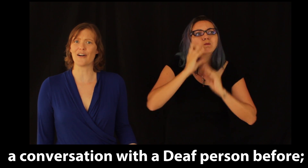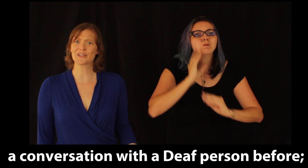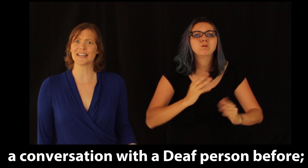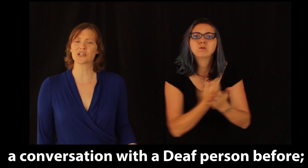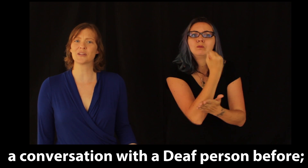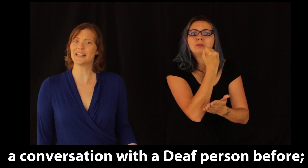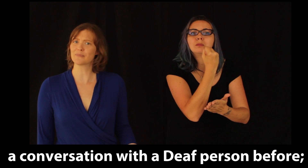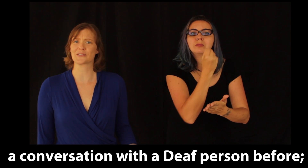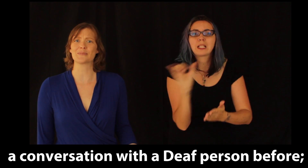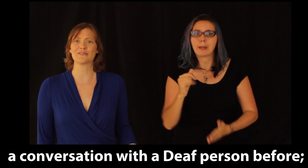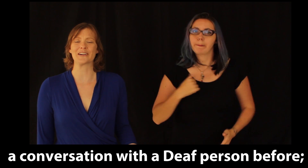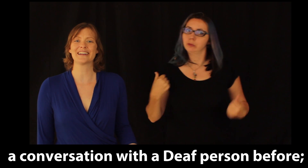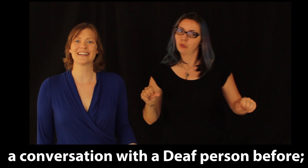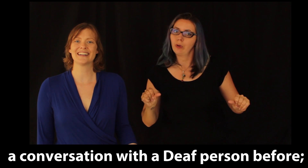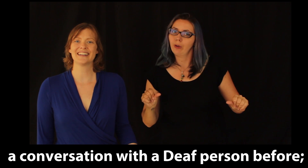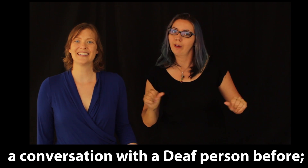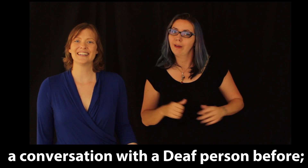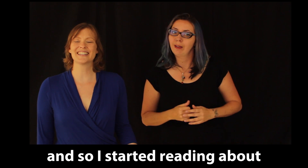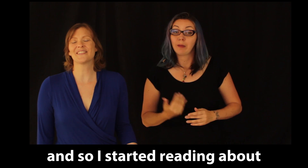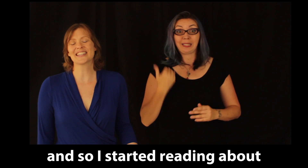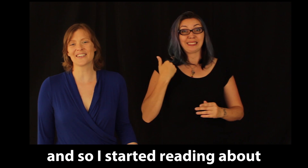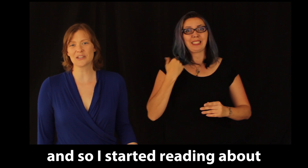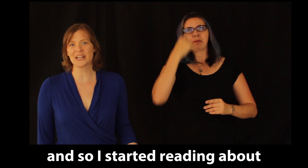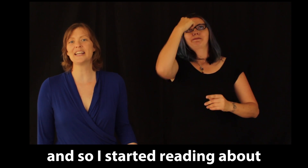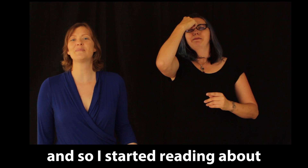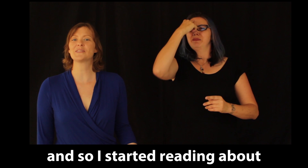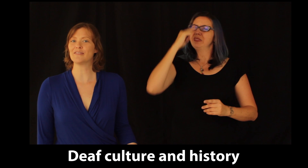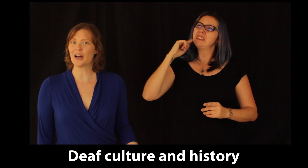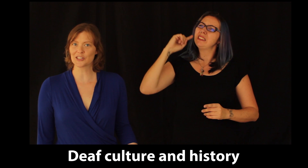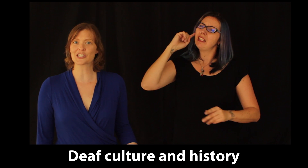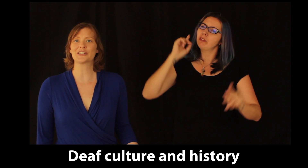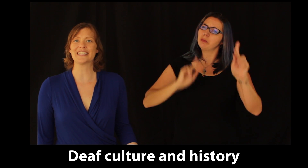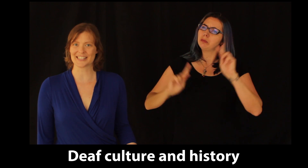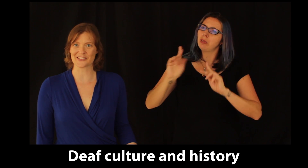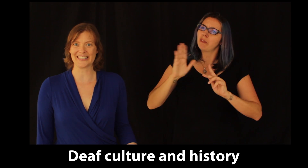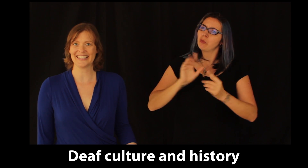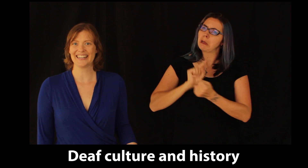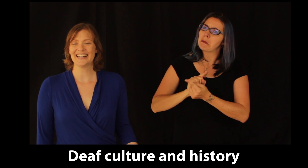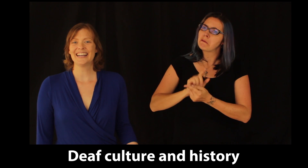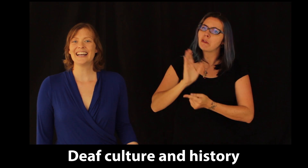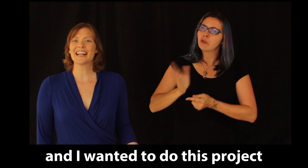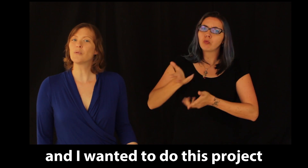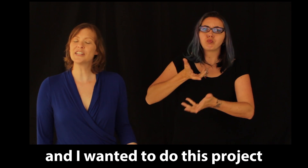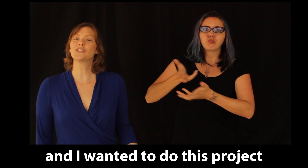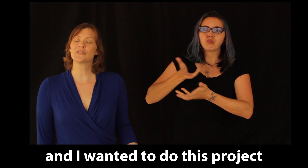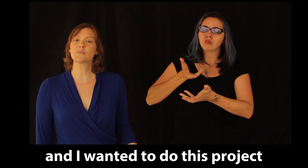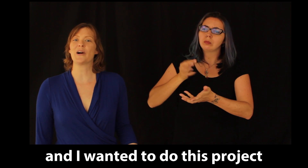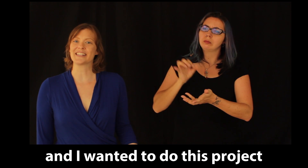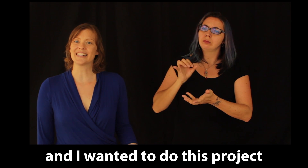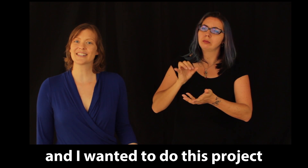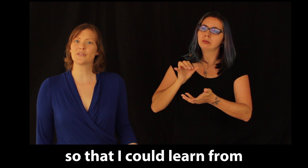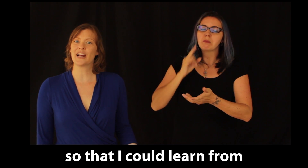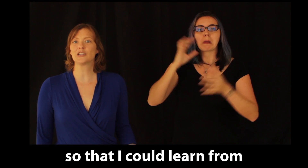had a conversation with a deaf person before. And so I started reading about deaf culture and history. And I wanted to do